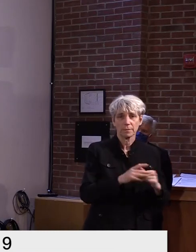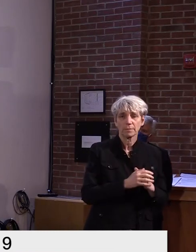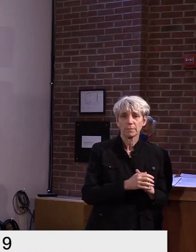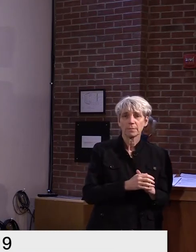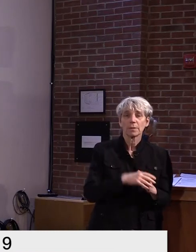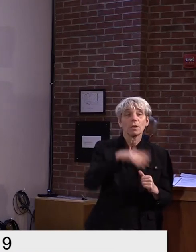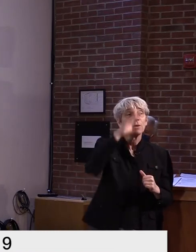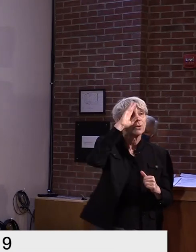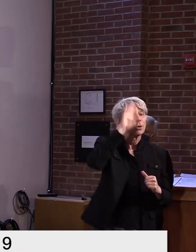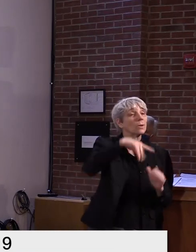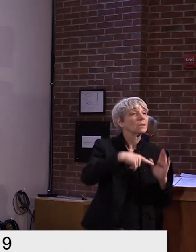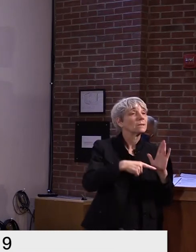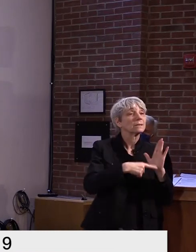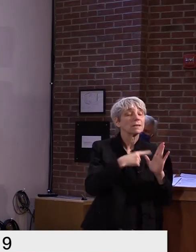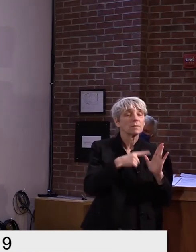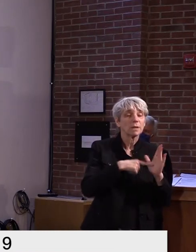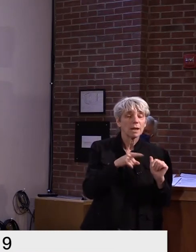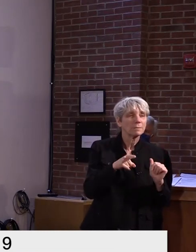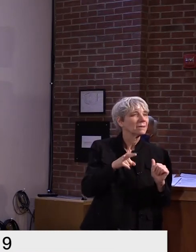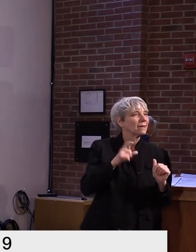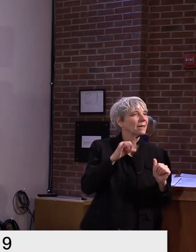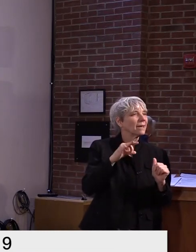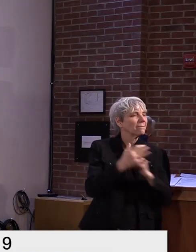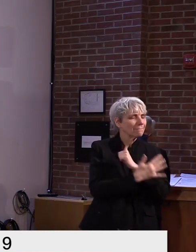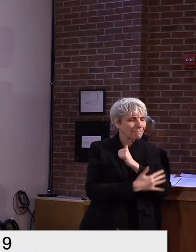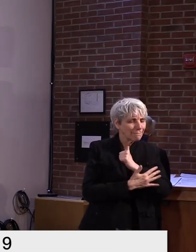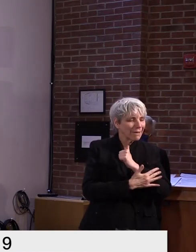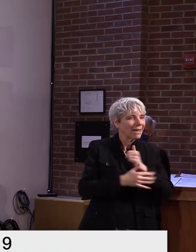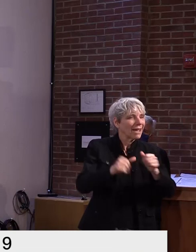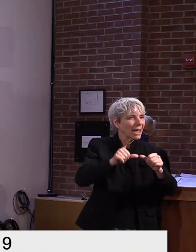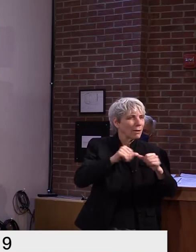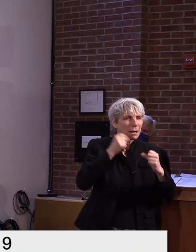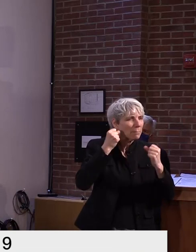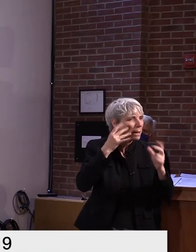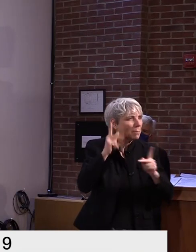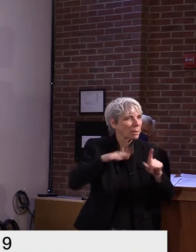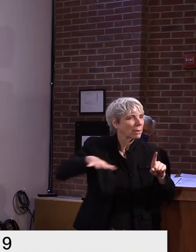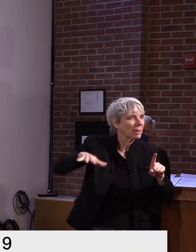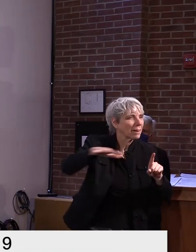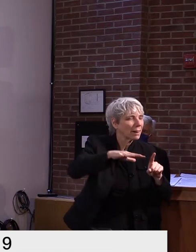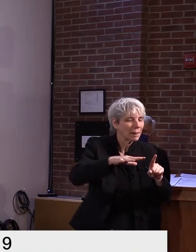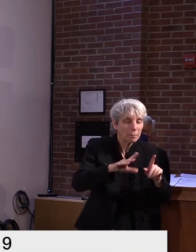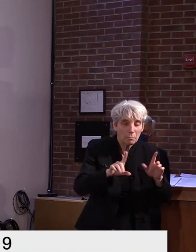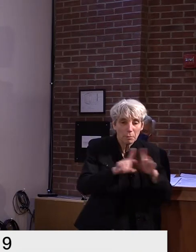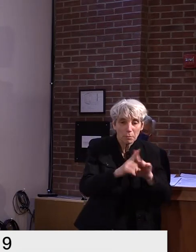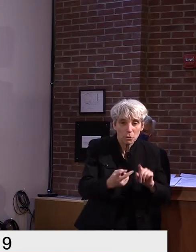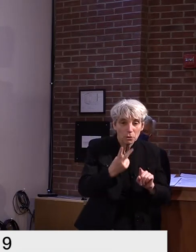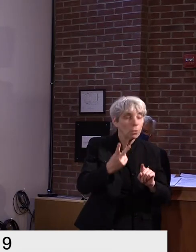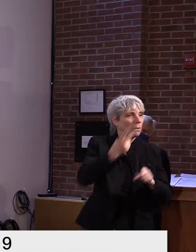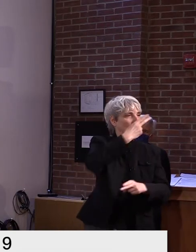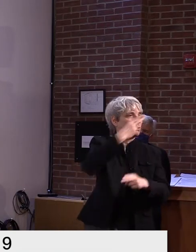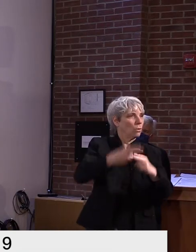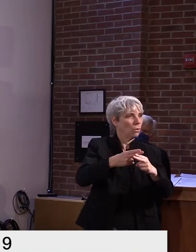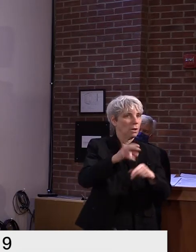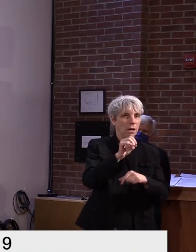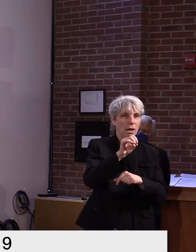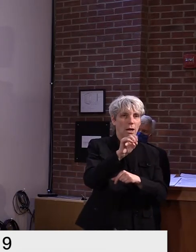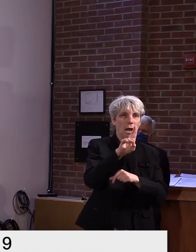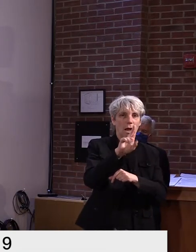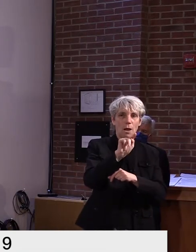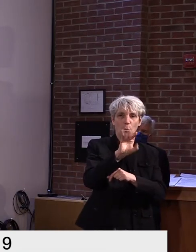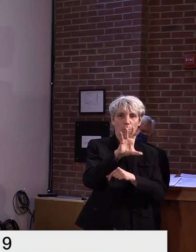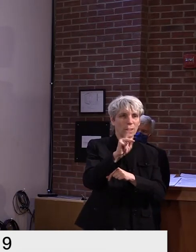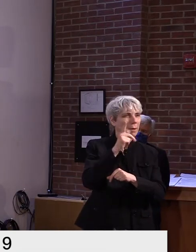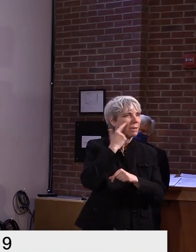only takes two cases to qualify to be an outbreak. And almost everything we're following is below the